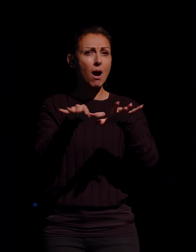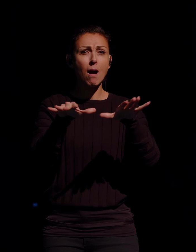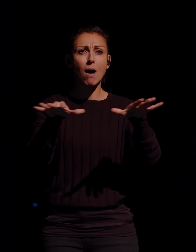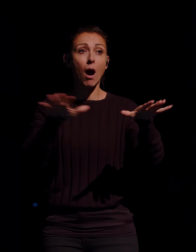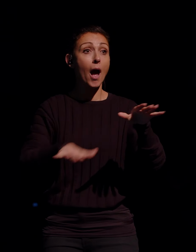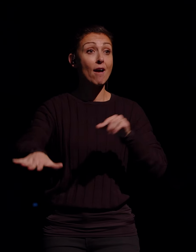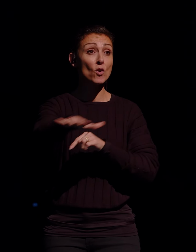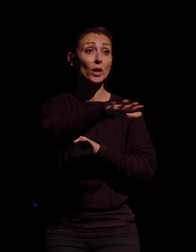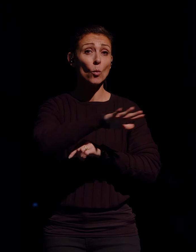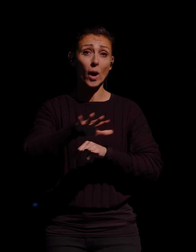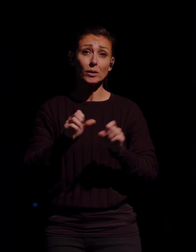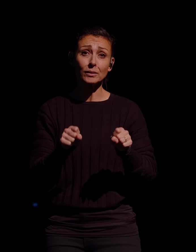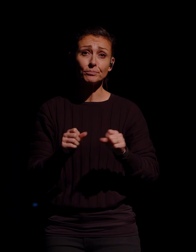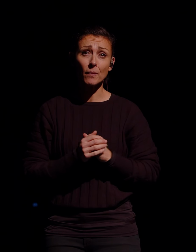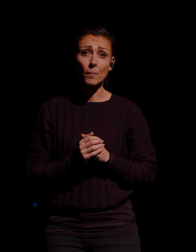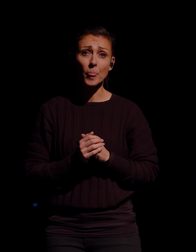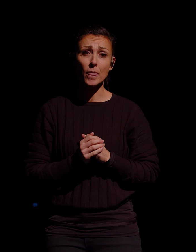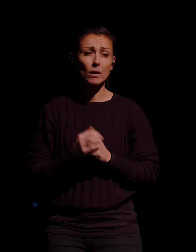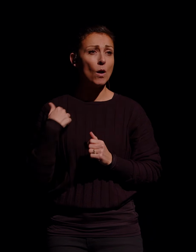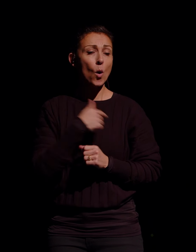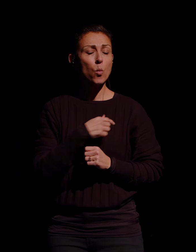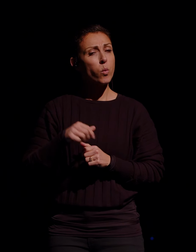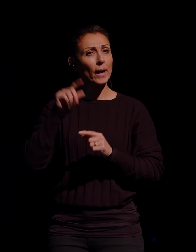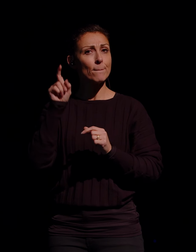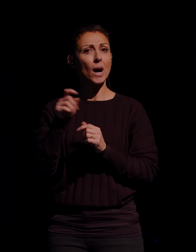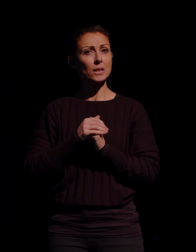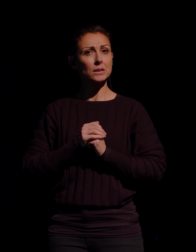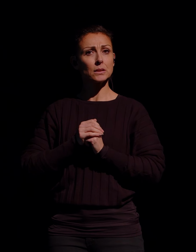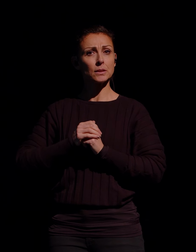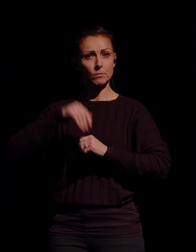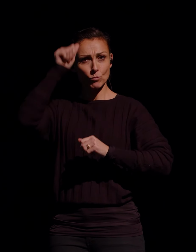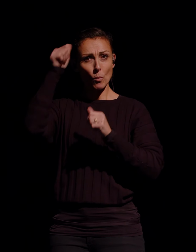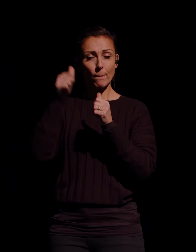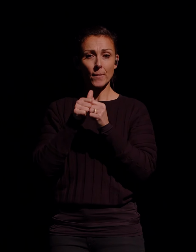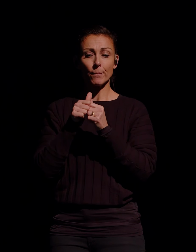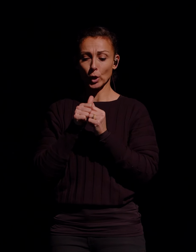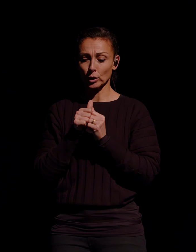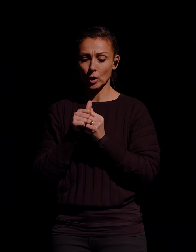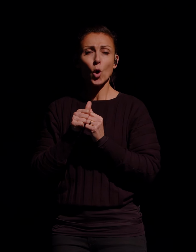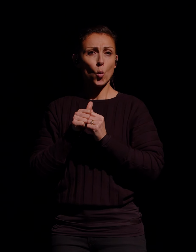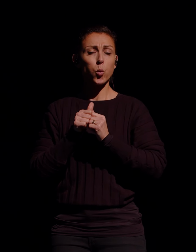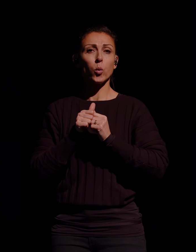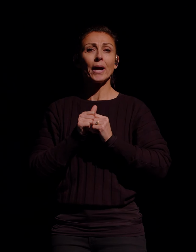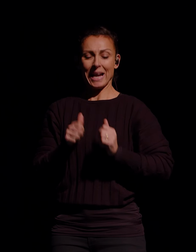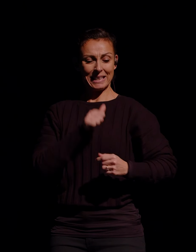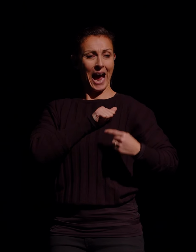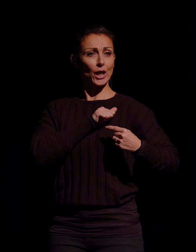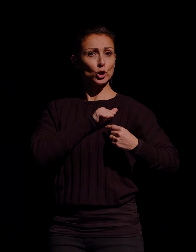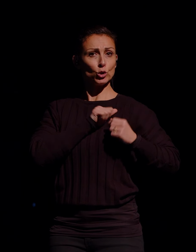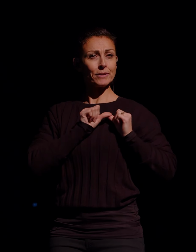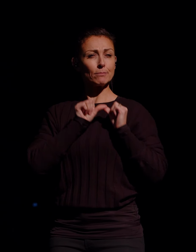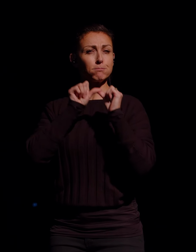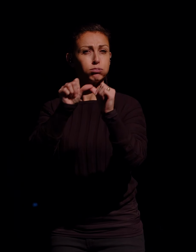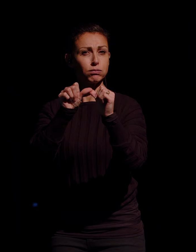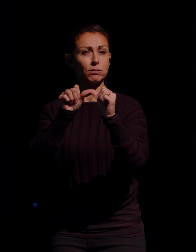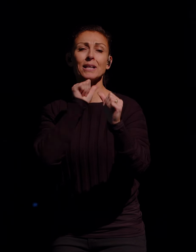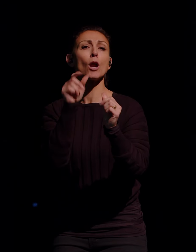To remember that forgiveness is not an occasional act, but a permanent attitude.